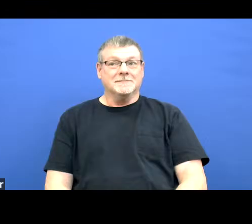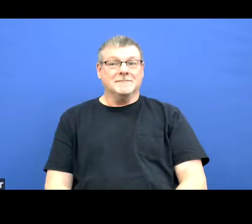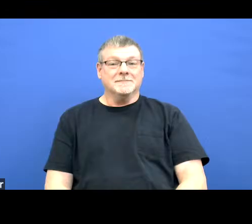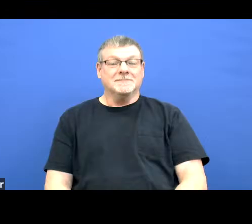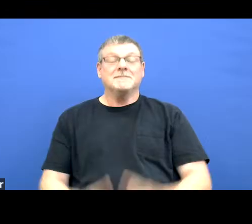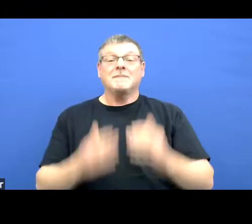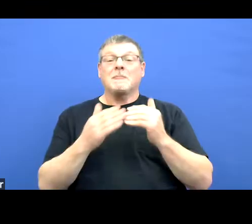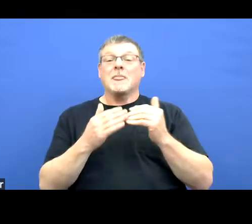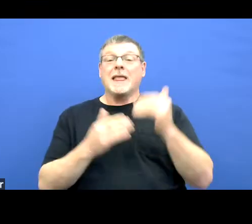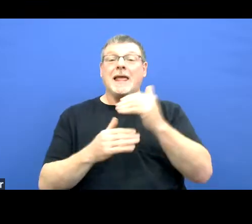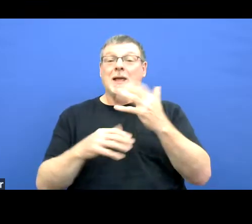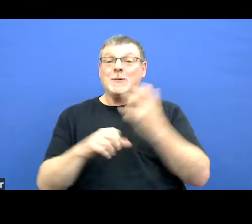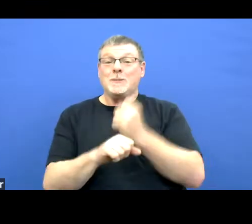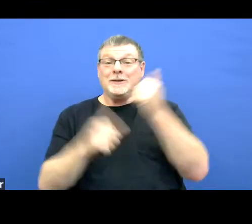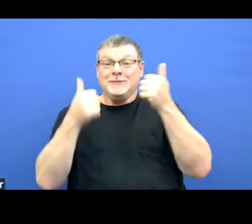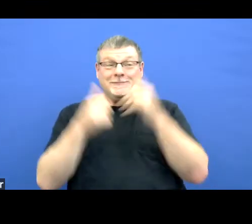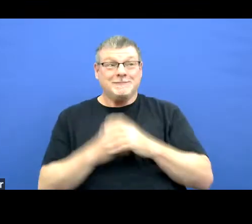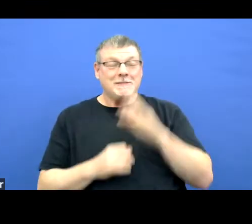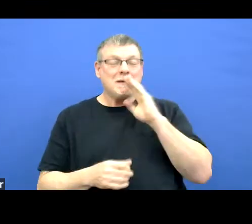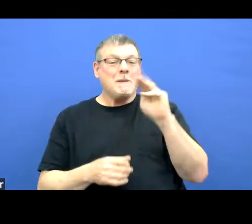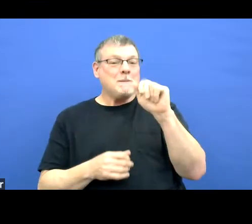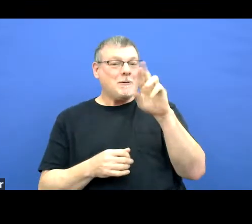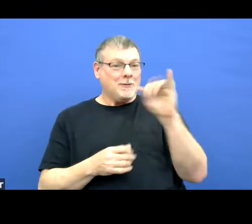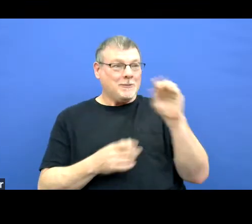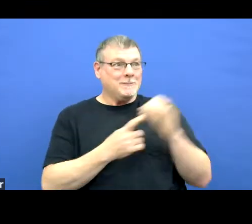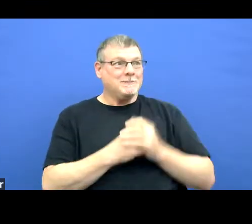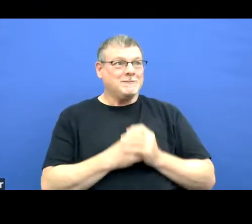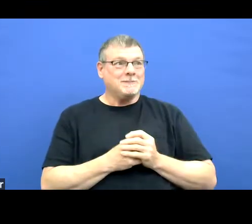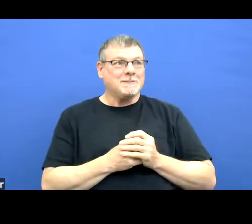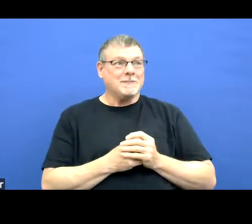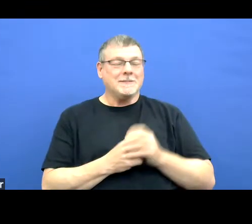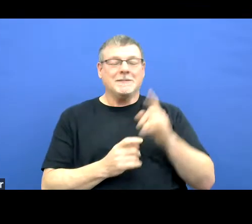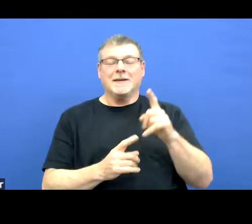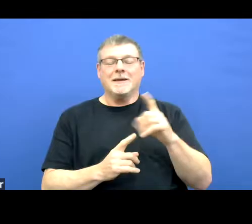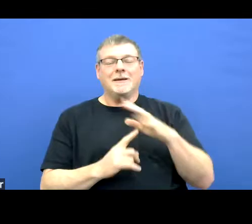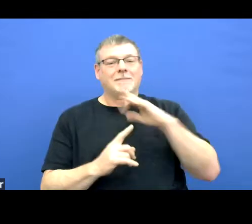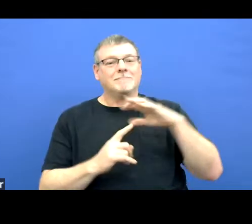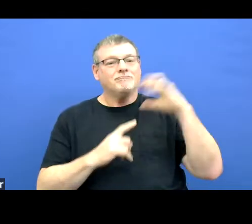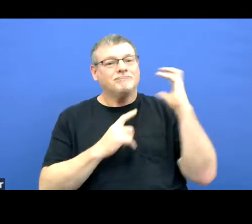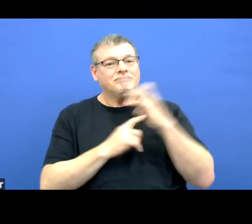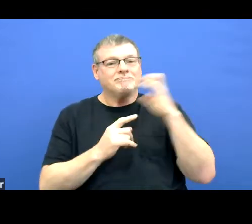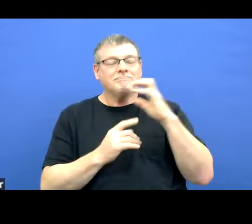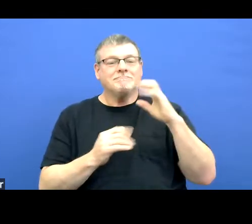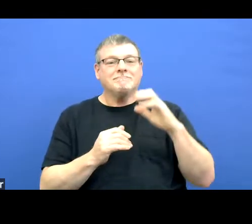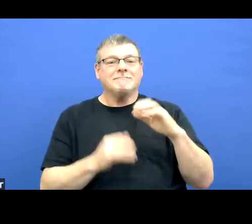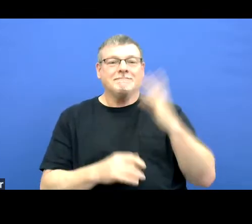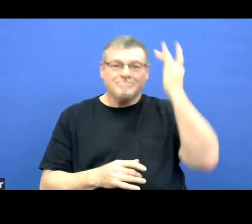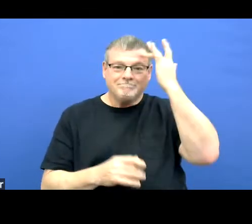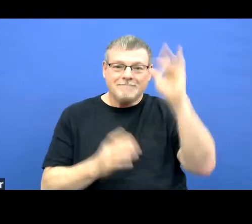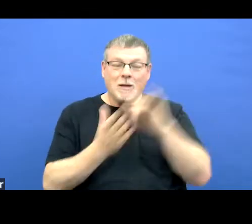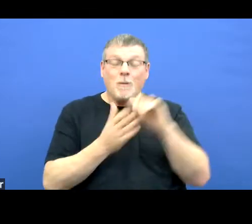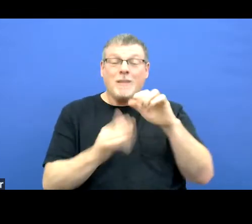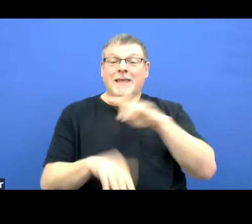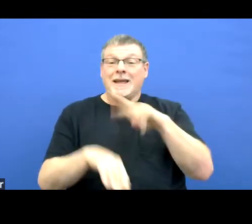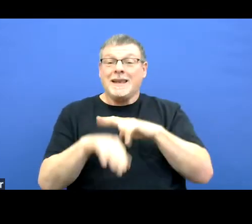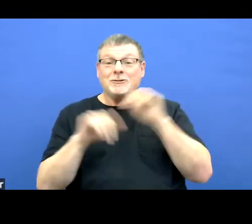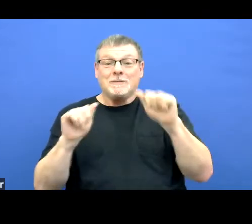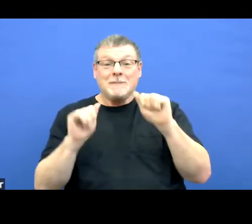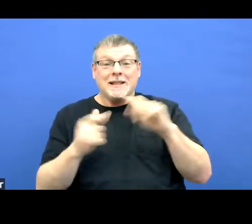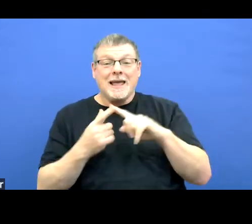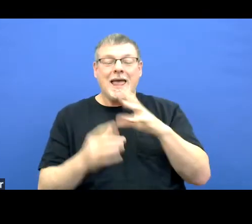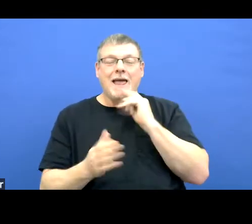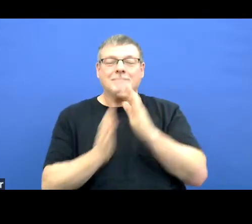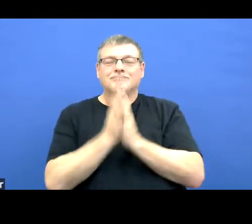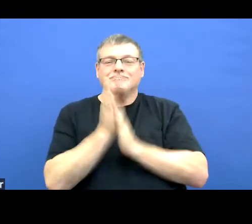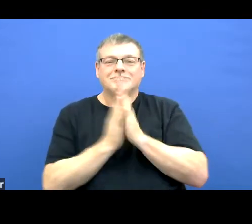Our next winner, Samaria Miret. Samaria is an exceptionally talented student with both a natural ability and an